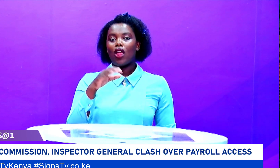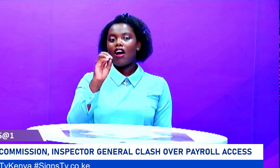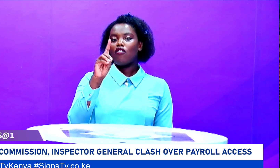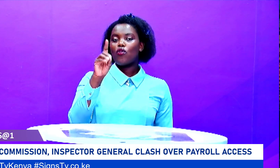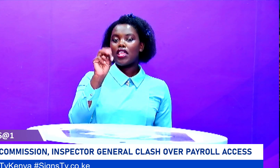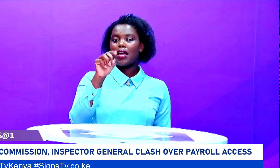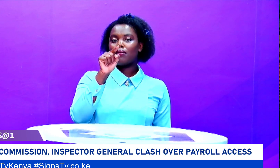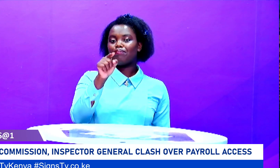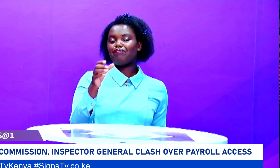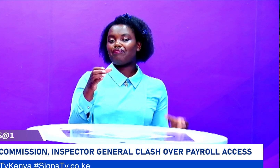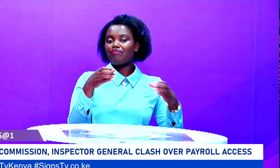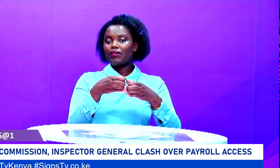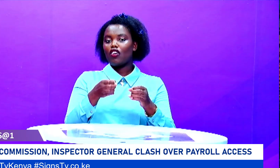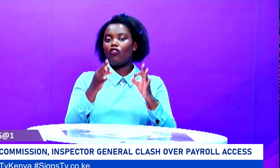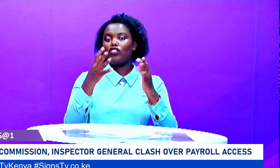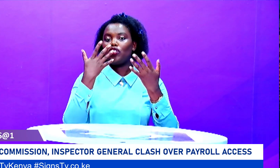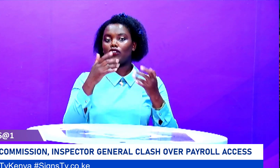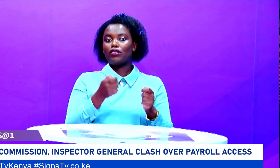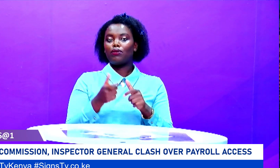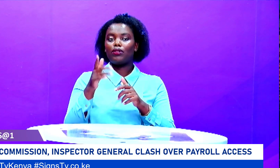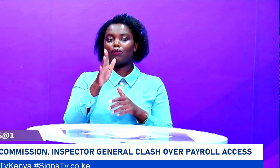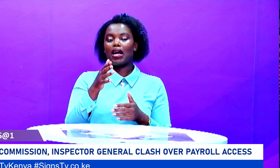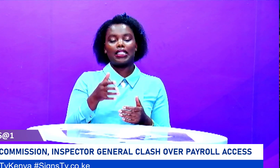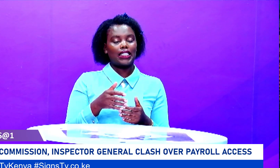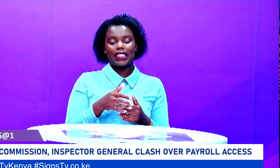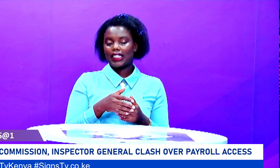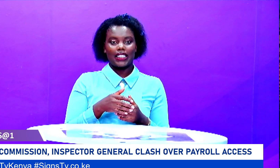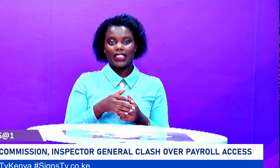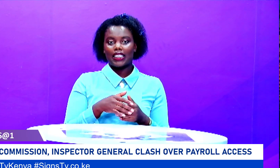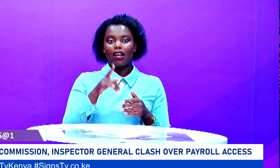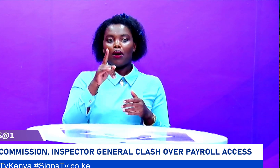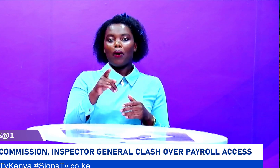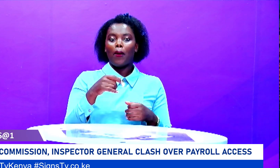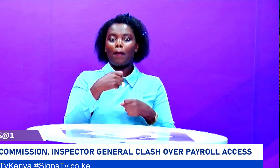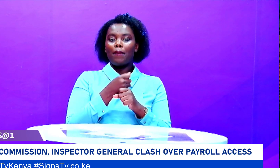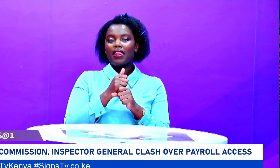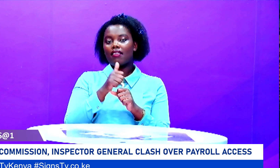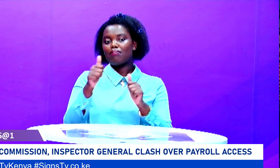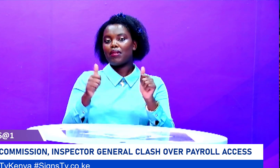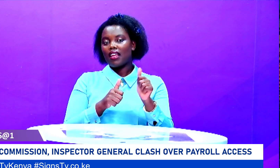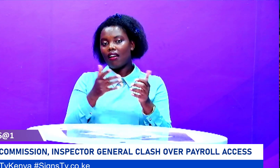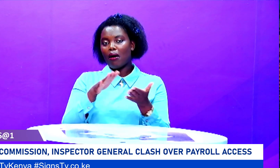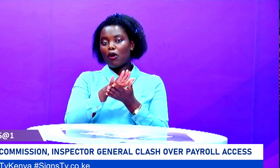On other news, the Orange Democratic Movement, ODM party, has officially